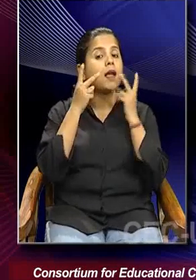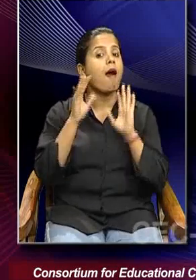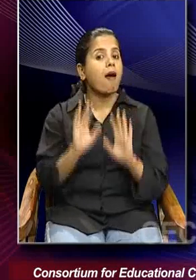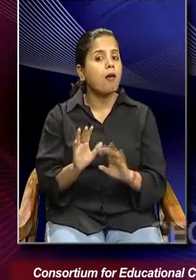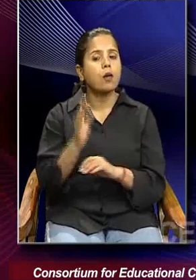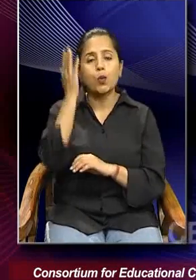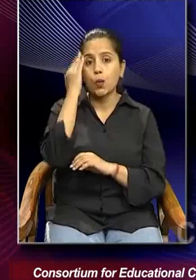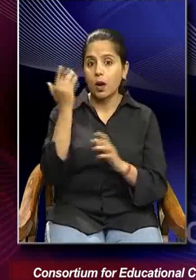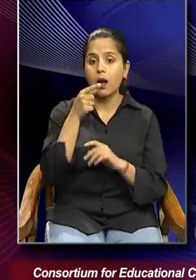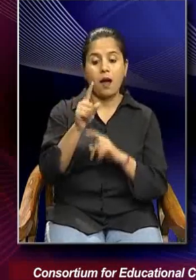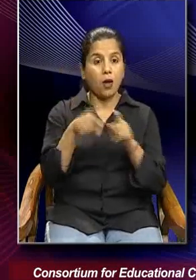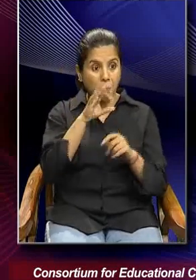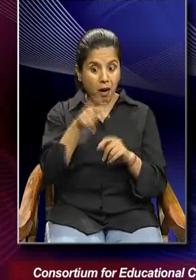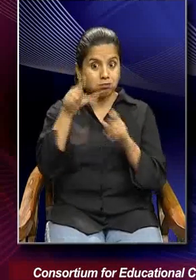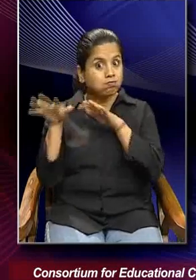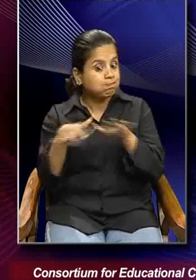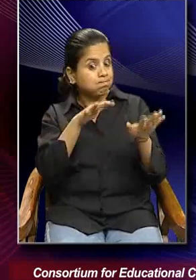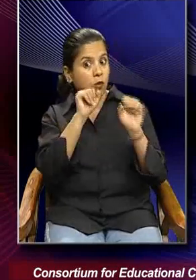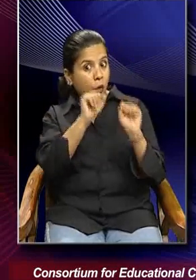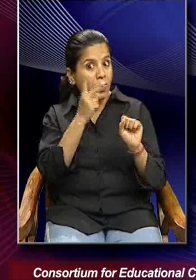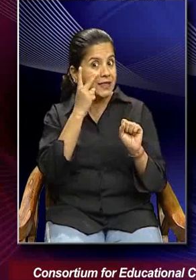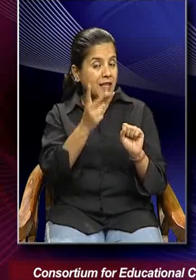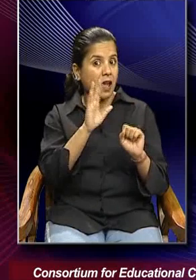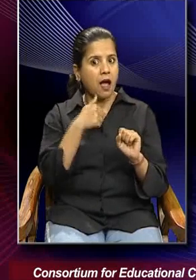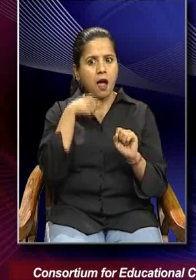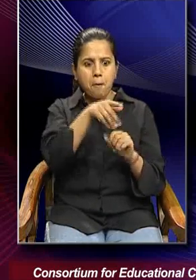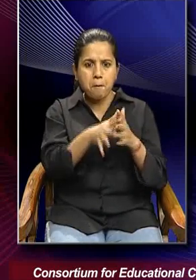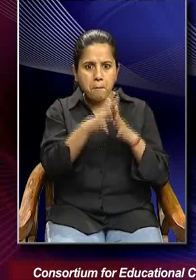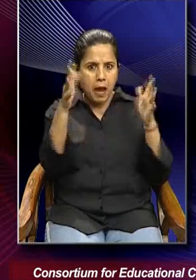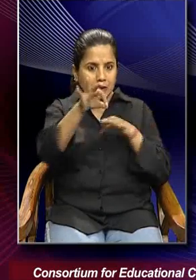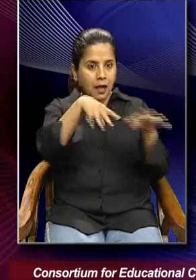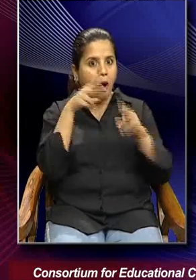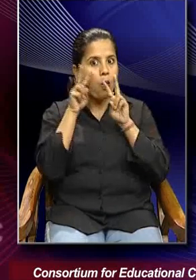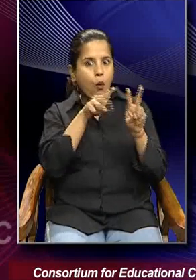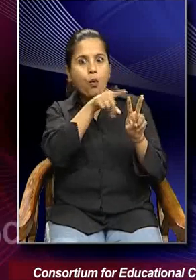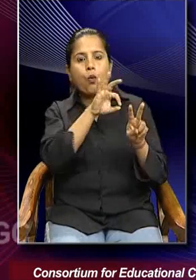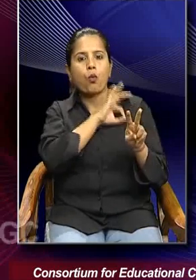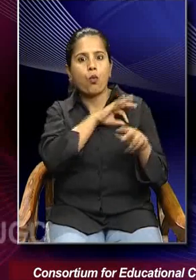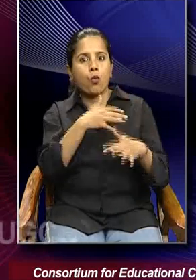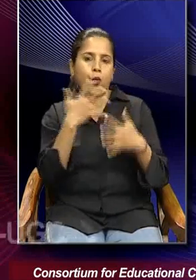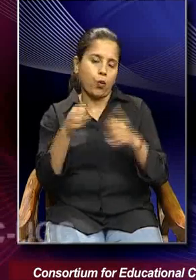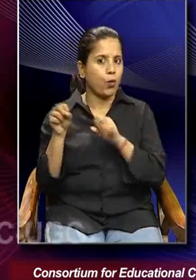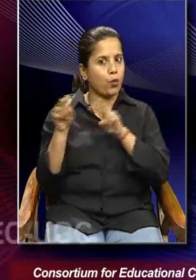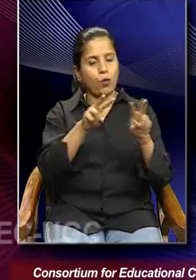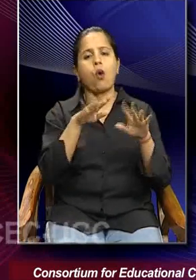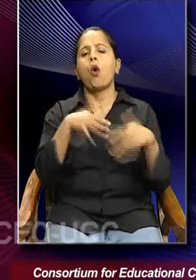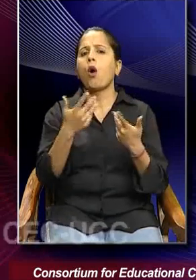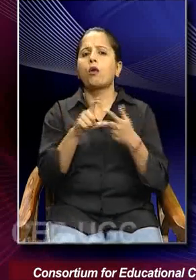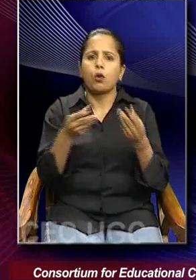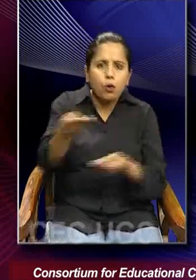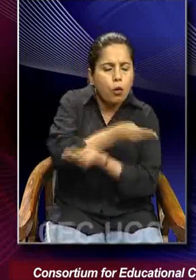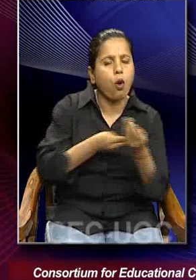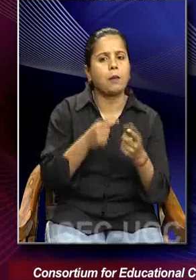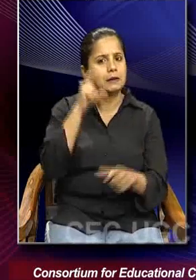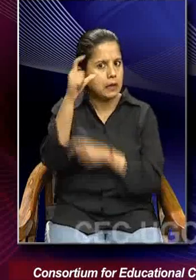because of the attraction which is given by large cities of business, commerce,